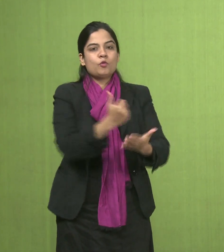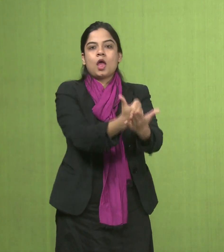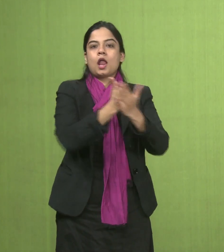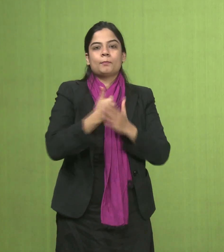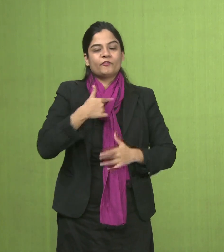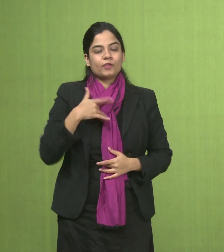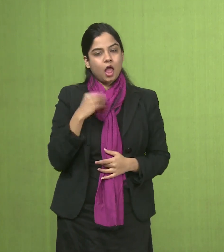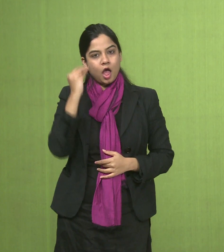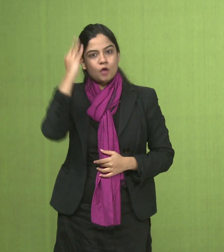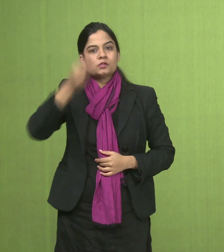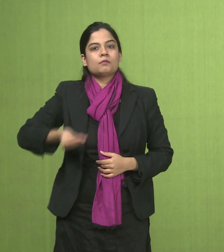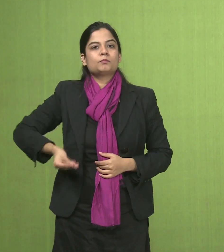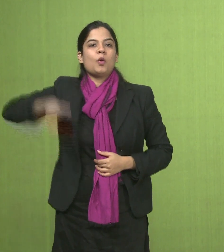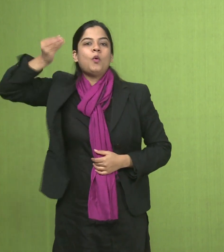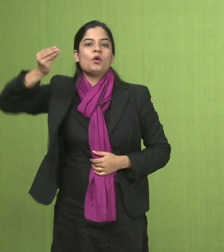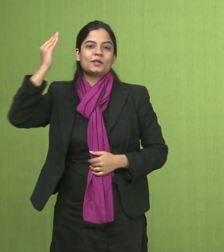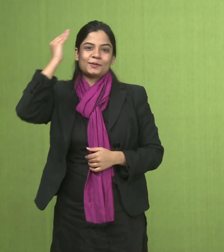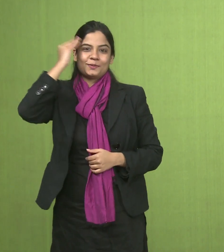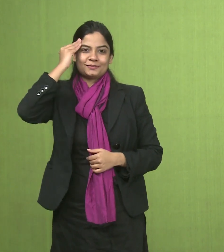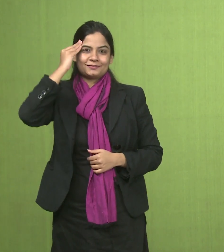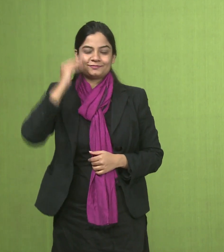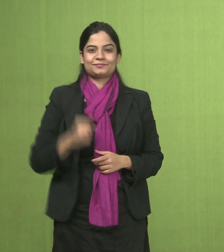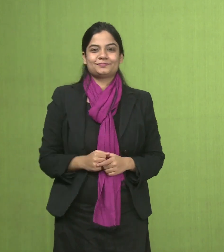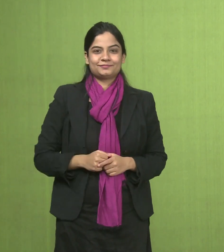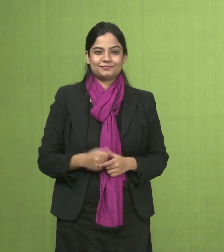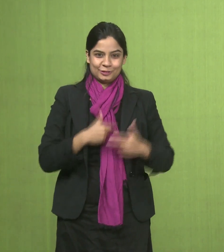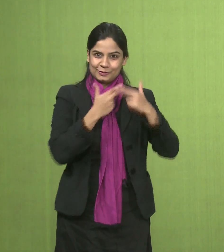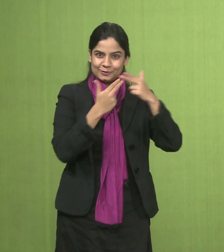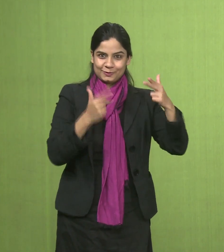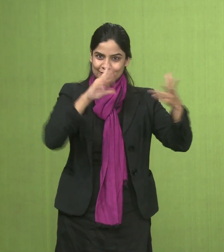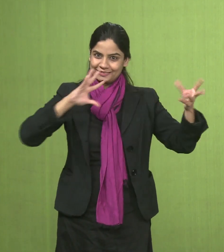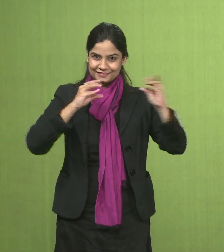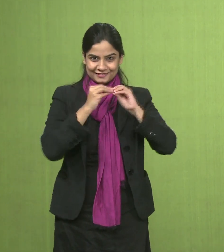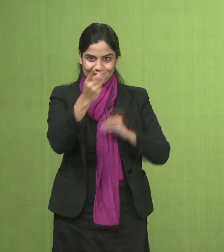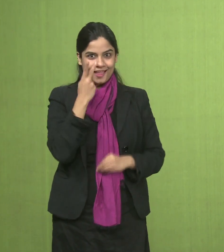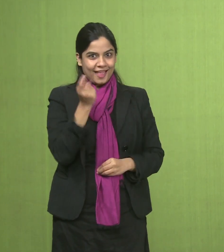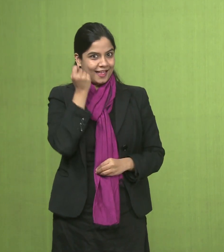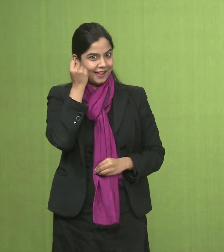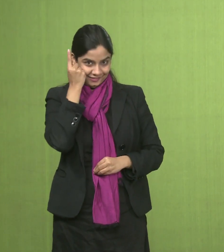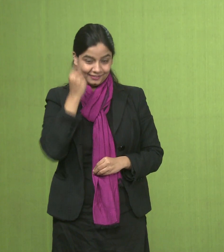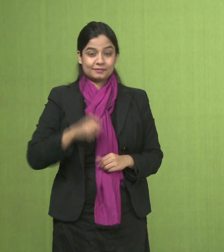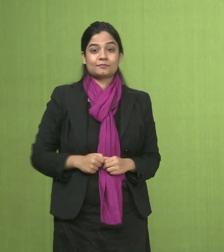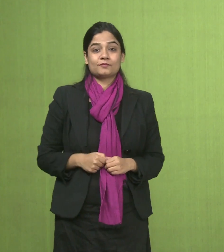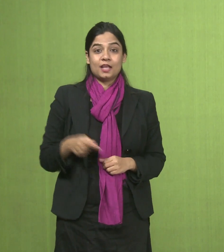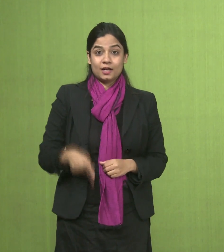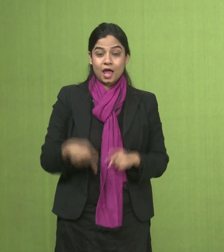friends and family about consumer education. The consumer should always be aware. Hopefully you will be able to understand more